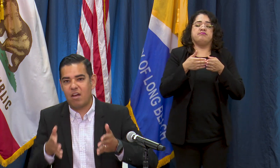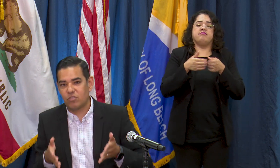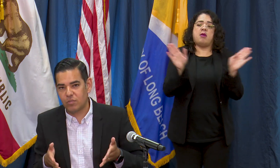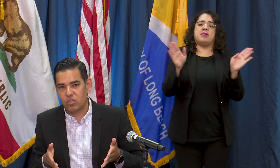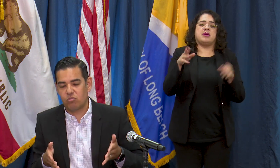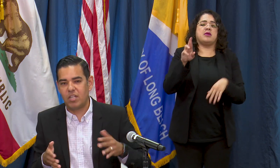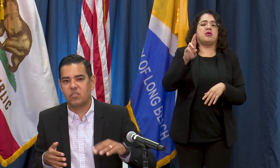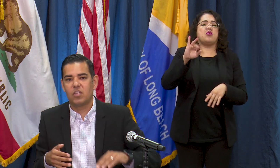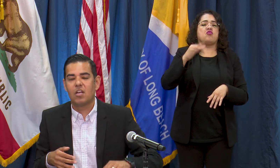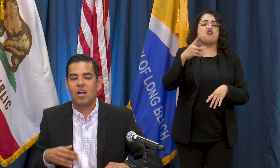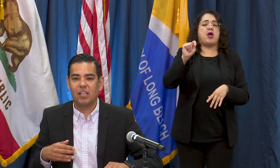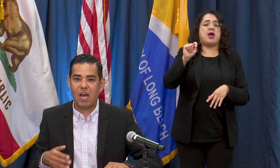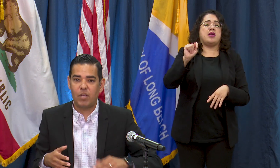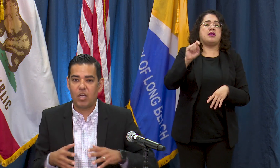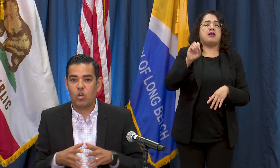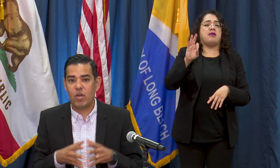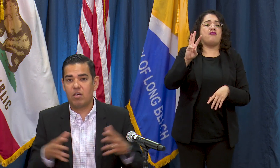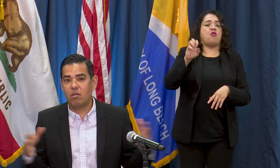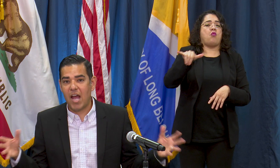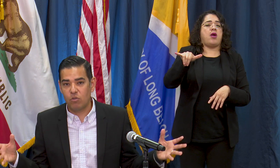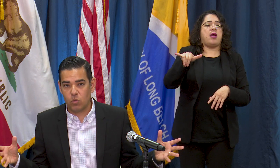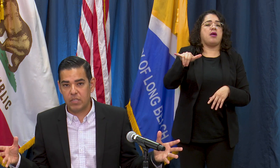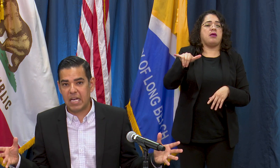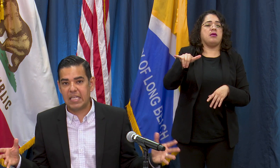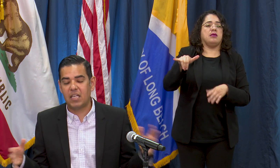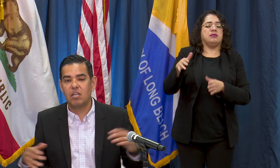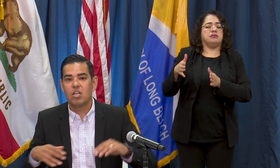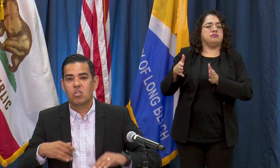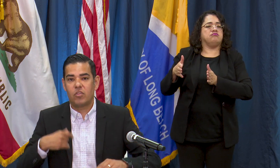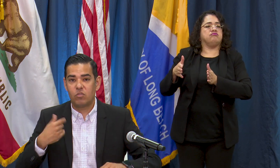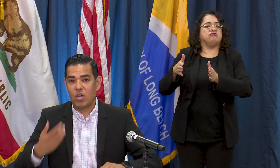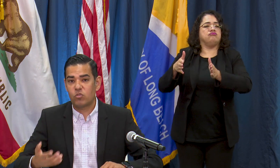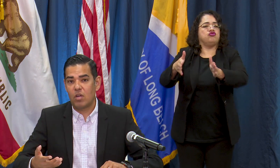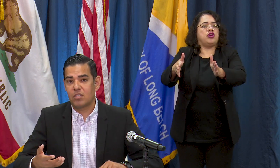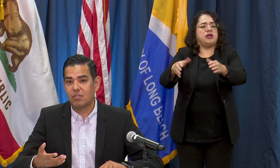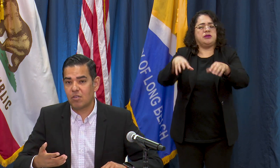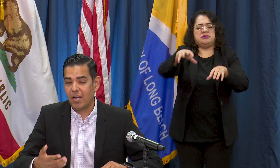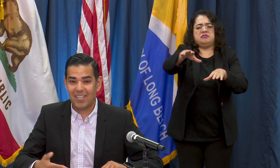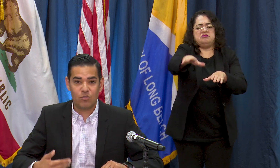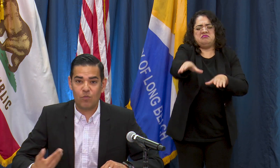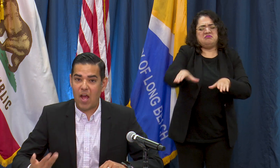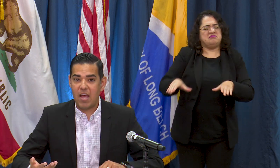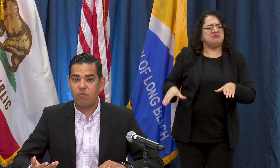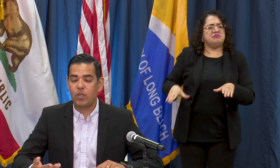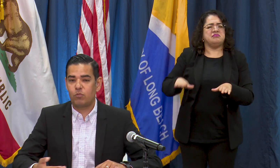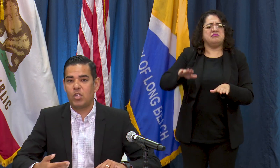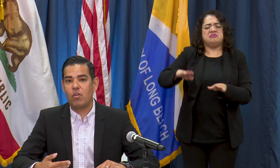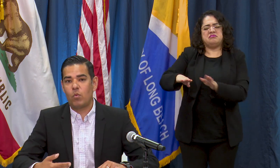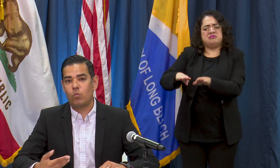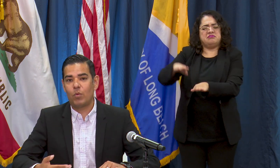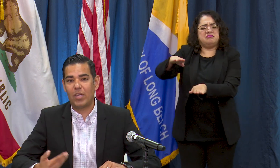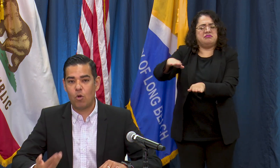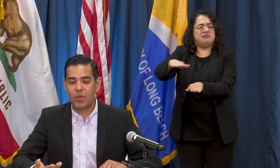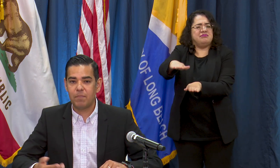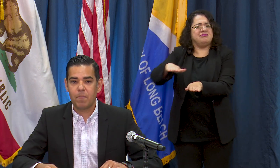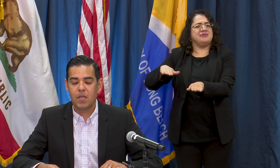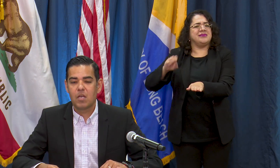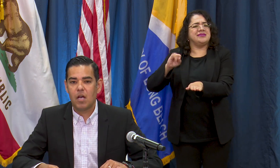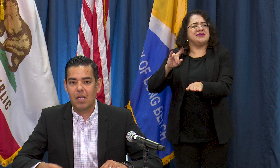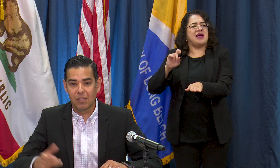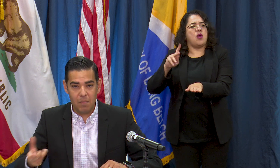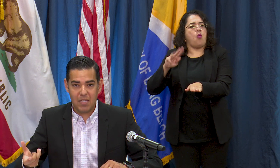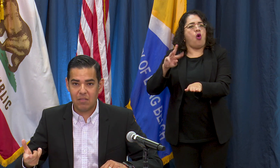closing down some streets, allowing greater outdoor dining so that these restaurants can survive, because we know that when we